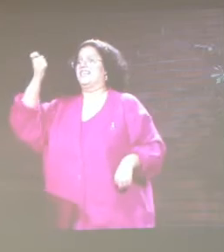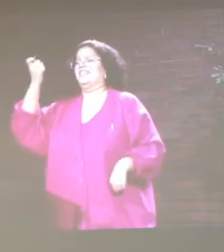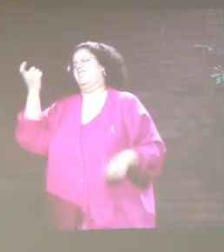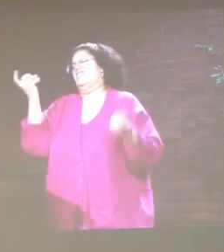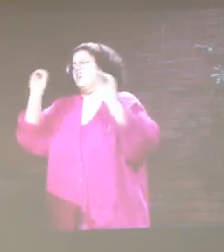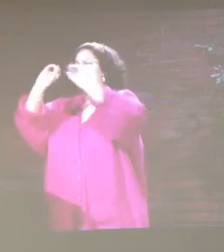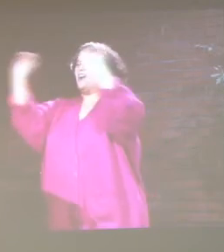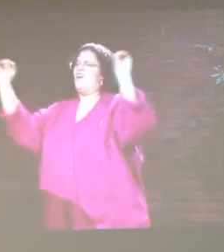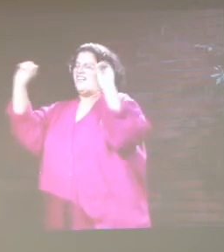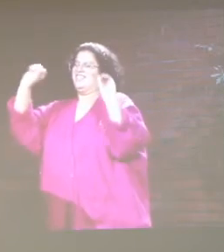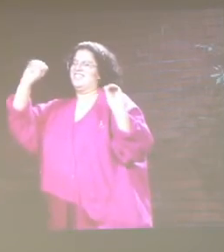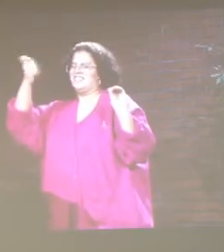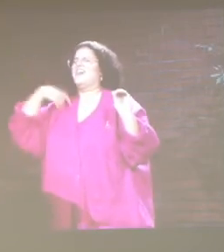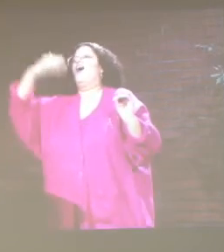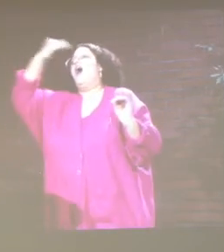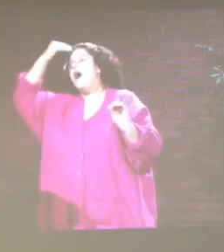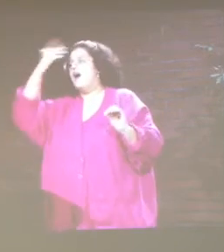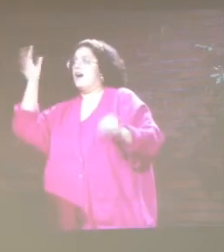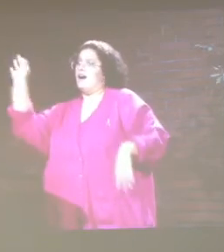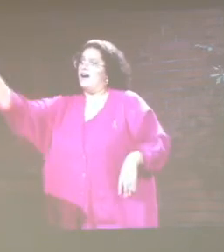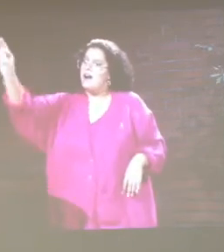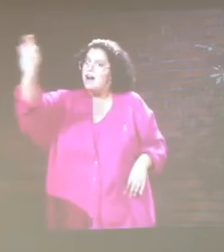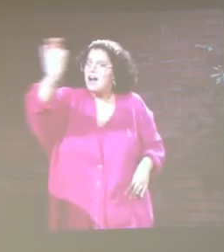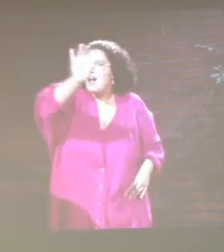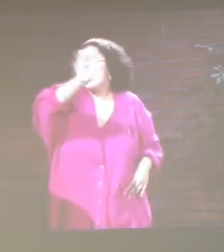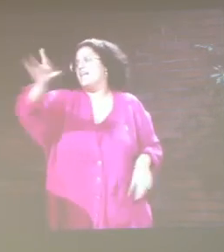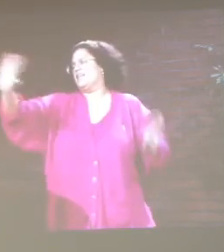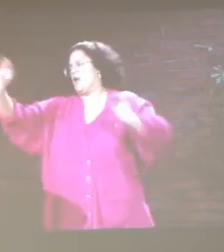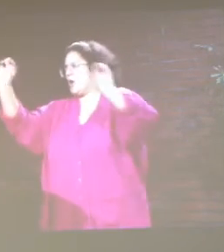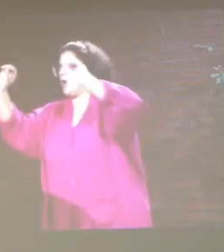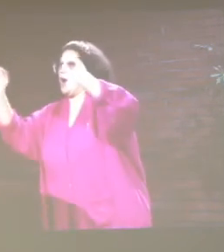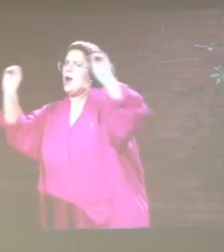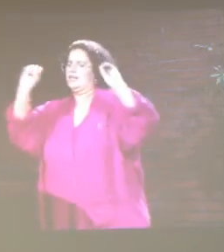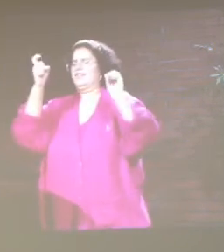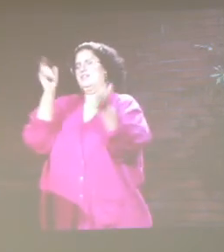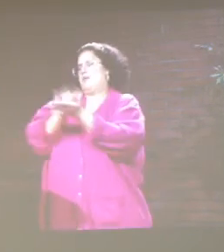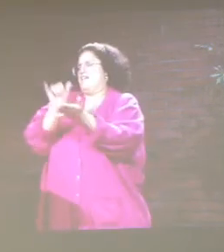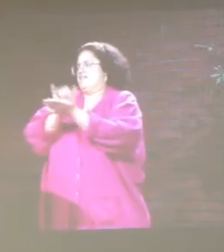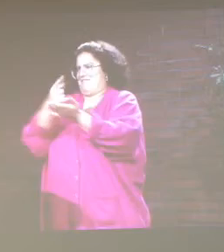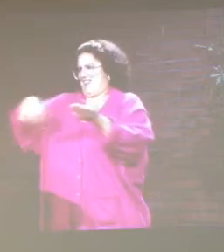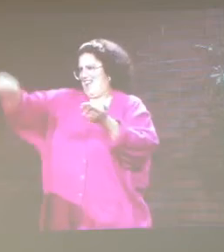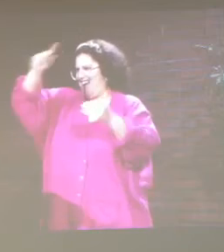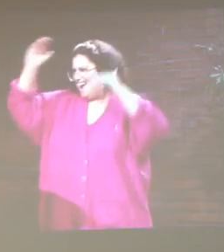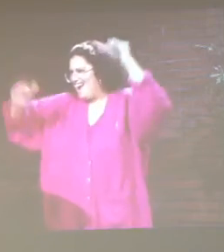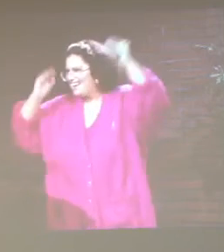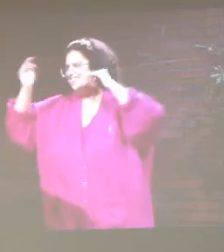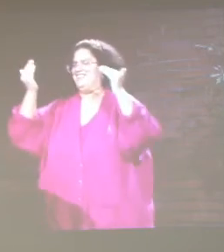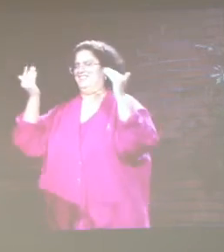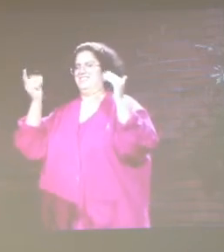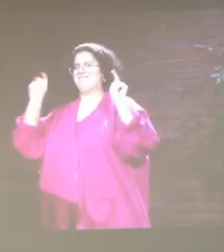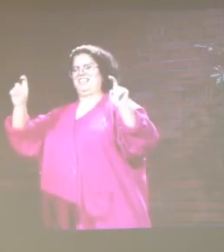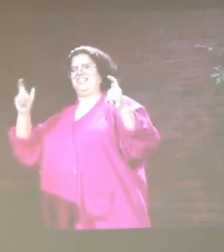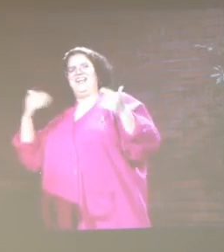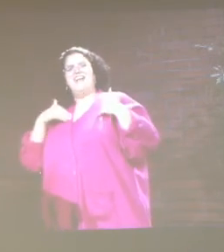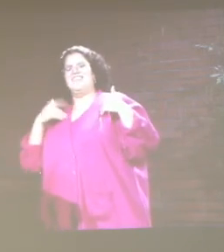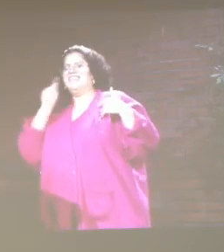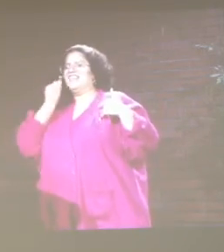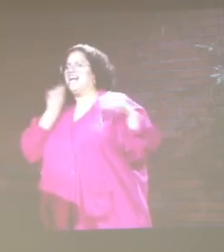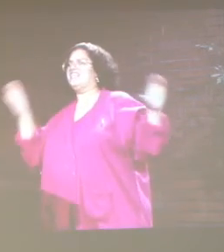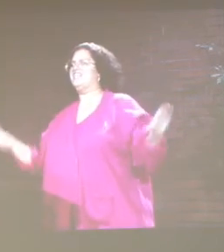Now, I'm going to tell you that the best way to stay HIV positive or to stay HIV negative